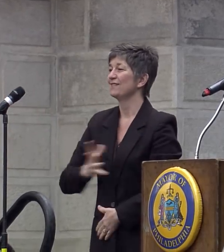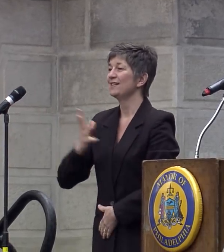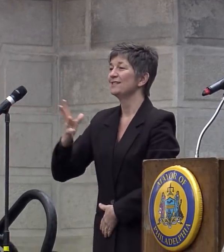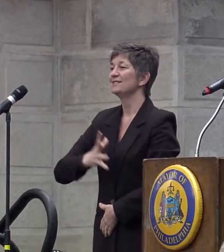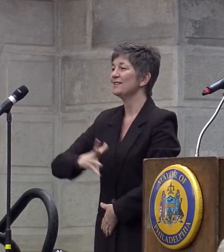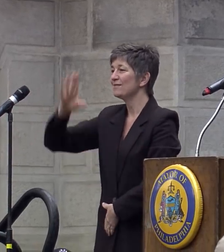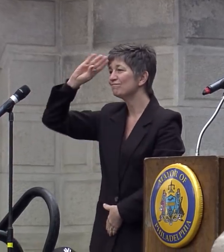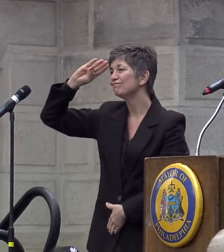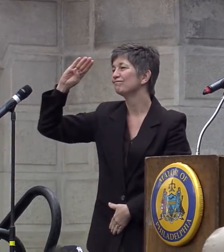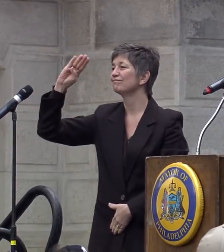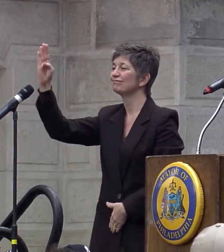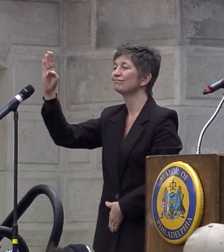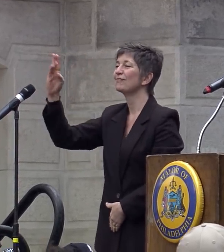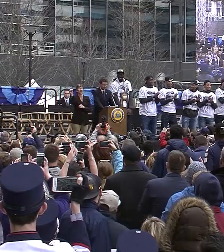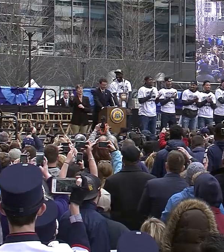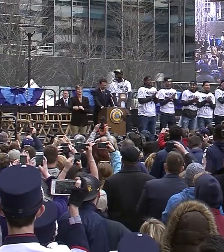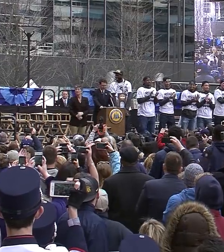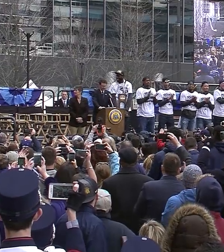salute your